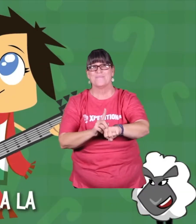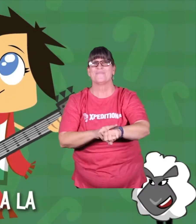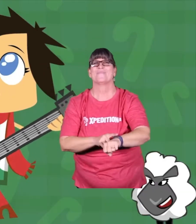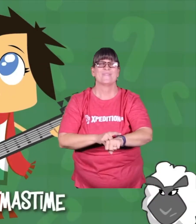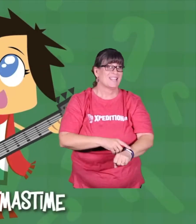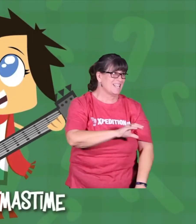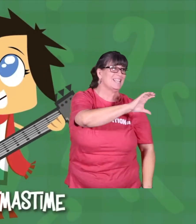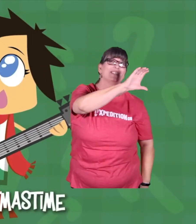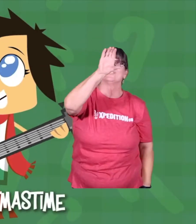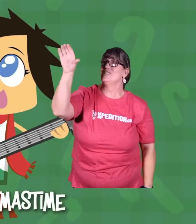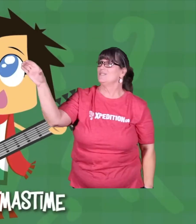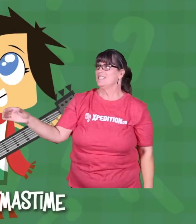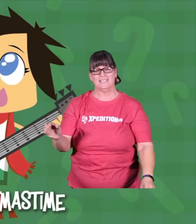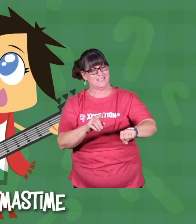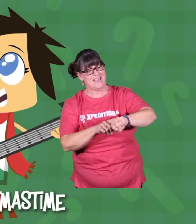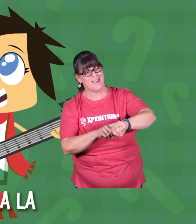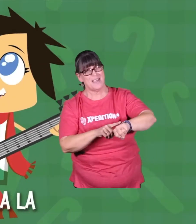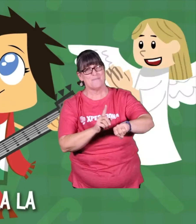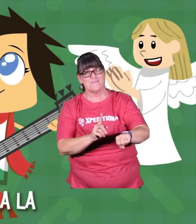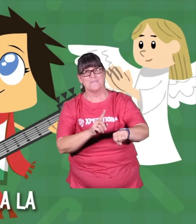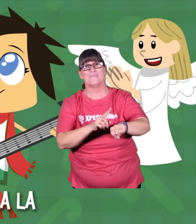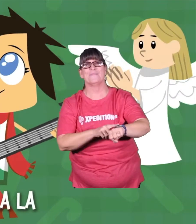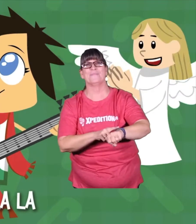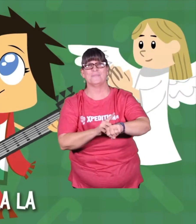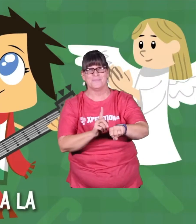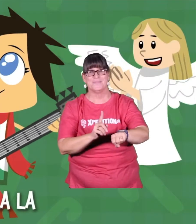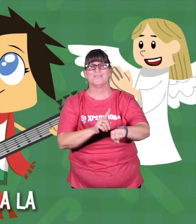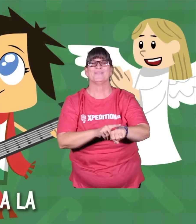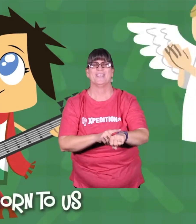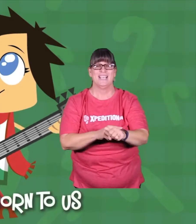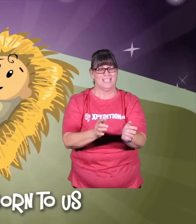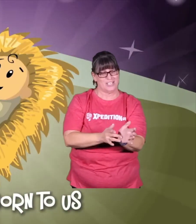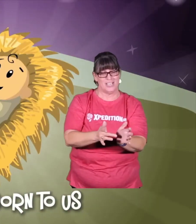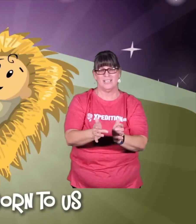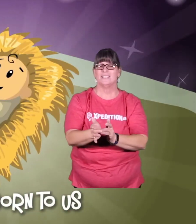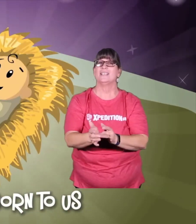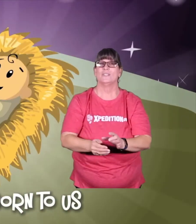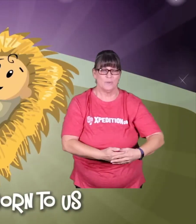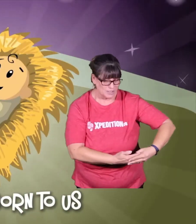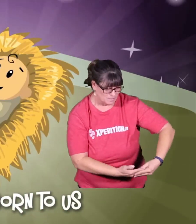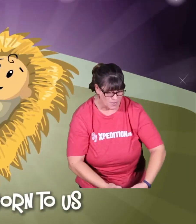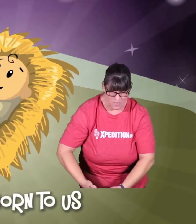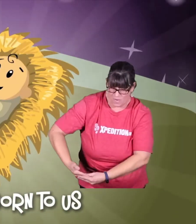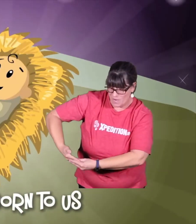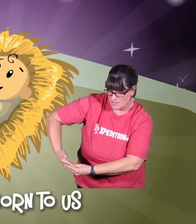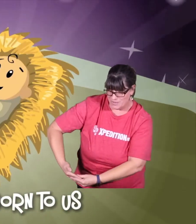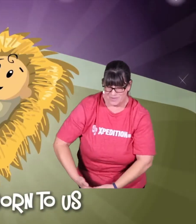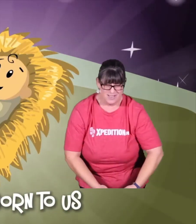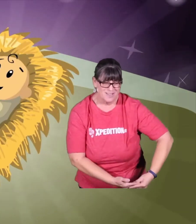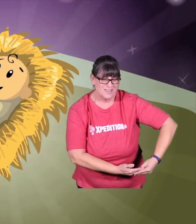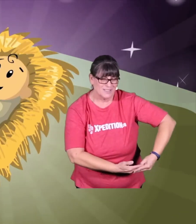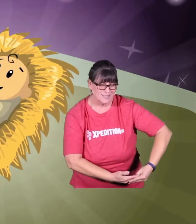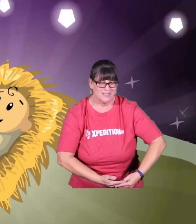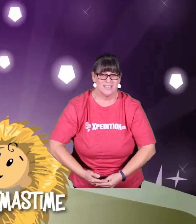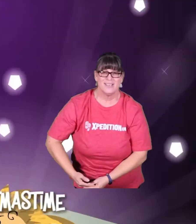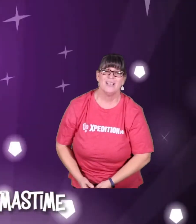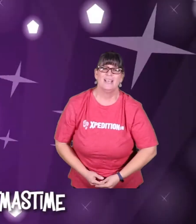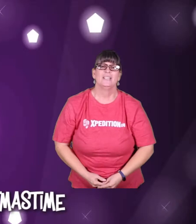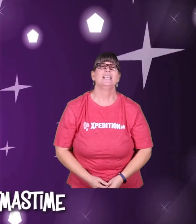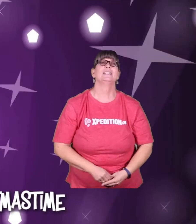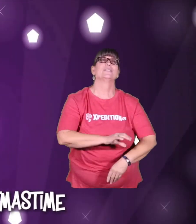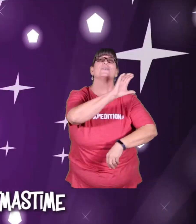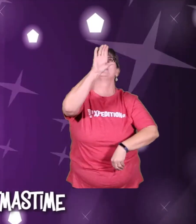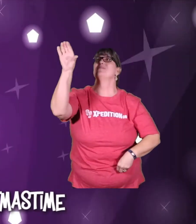la, la, la Oh, it's Christmas time Ha, la, la, la Jesus was born for us